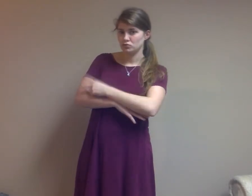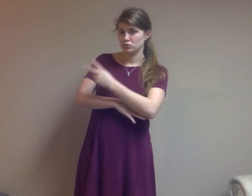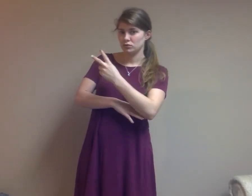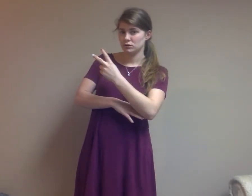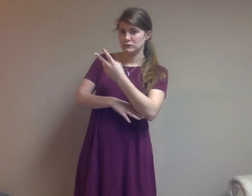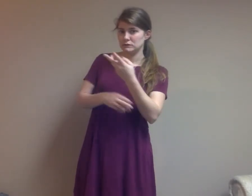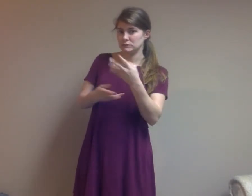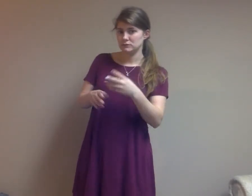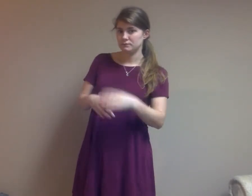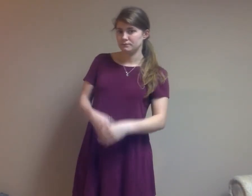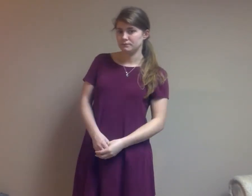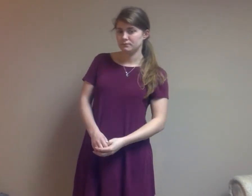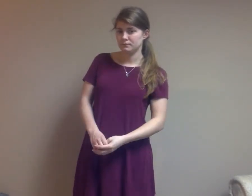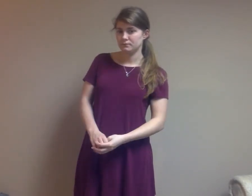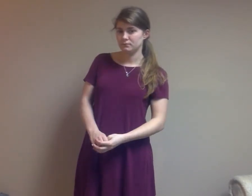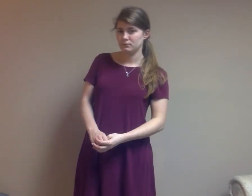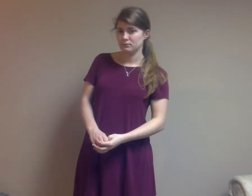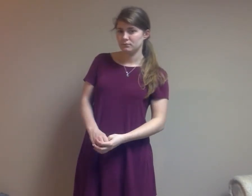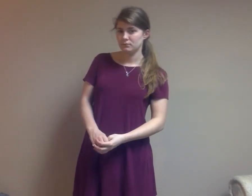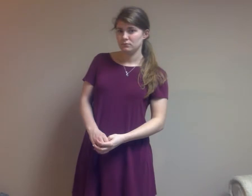thought? Yeah.